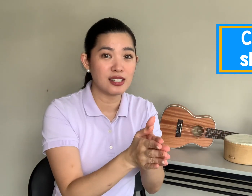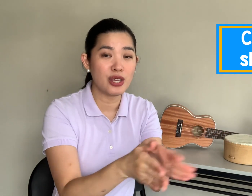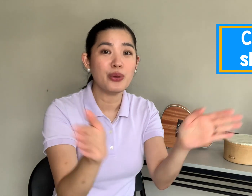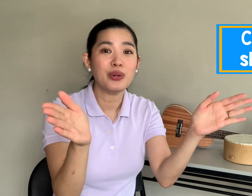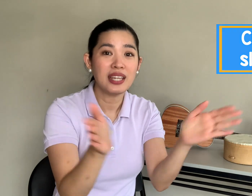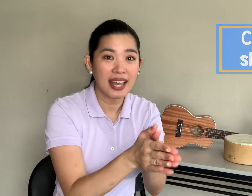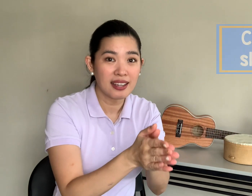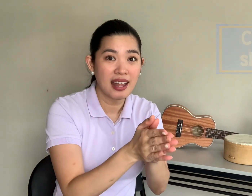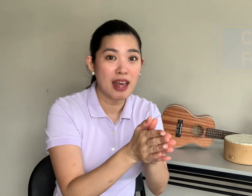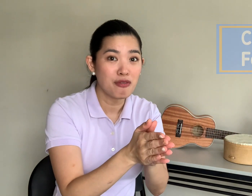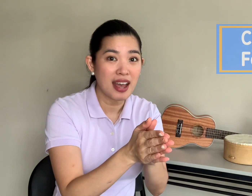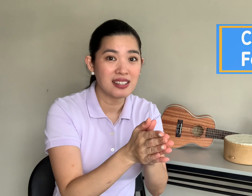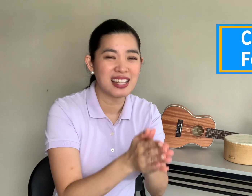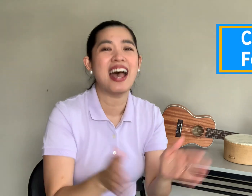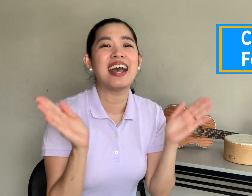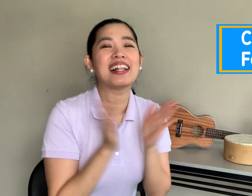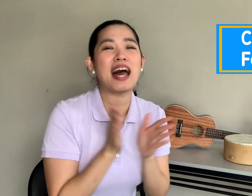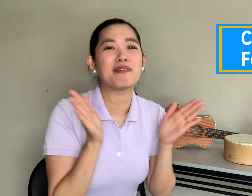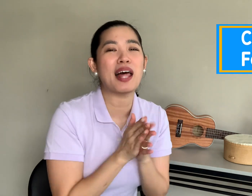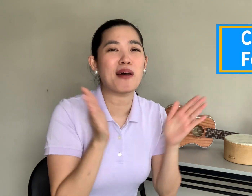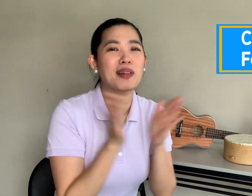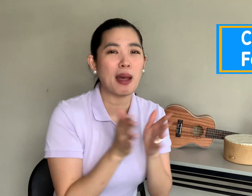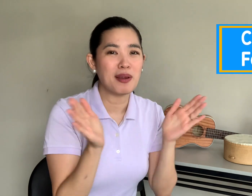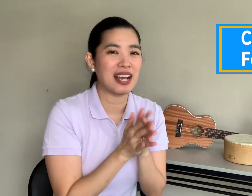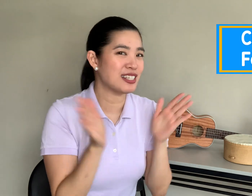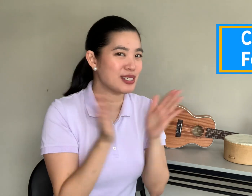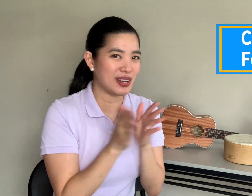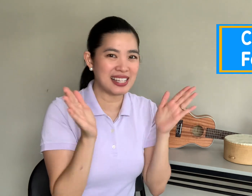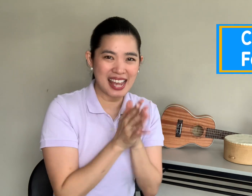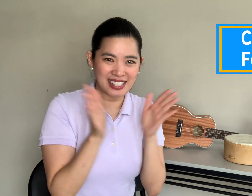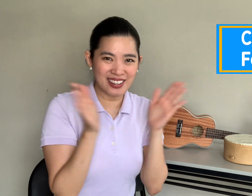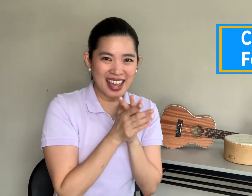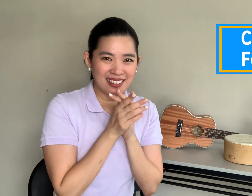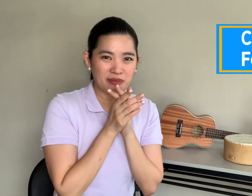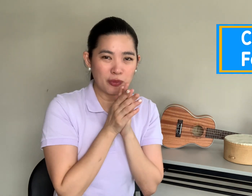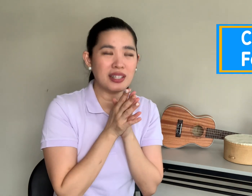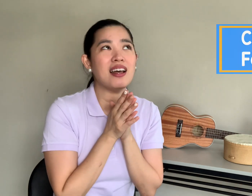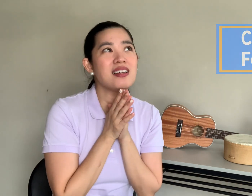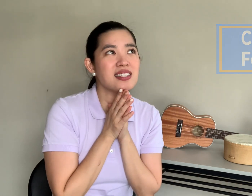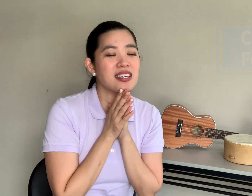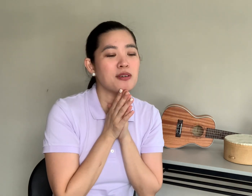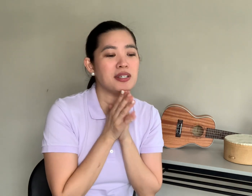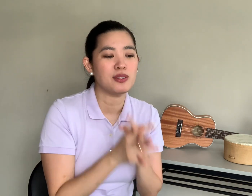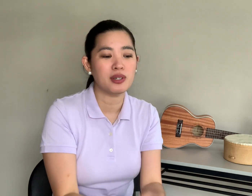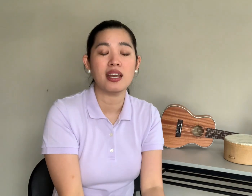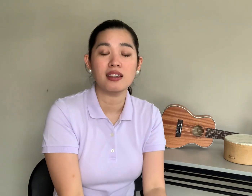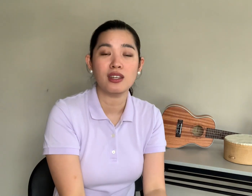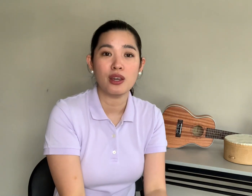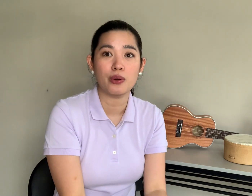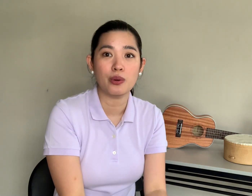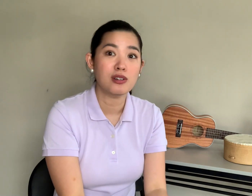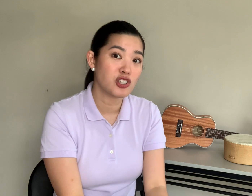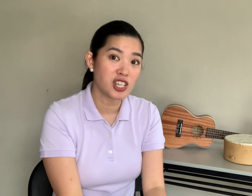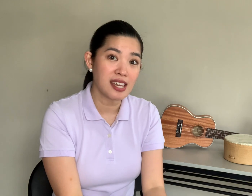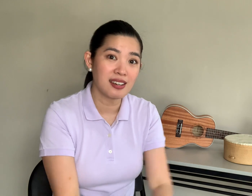you can. And fast. Clap, clap, clap your hands as quickly as you can. What else can we do? Can you shake?